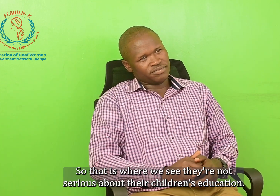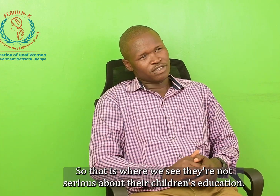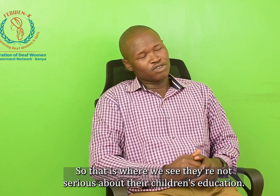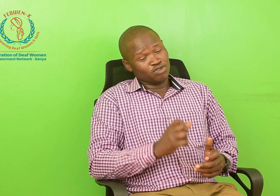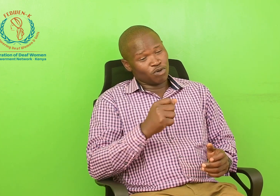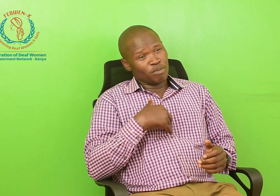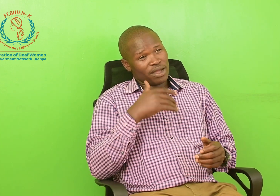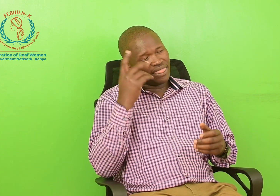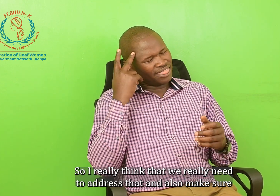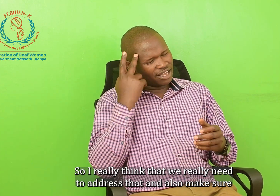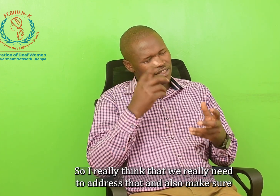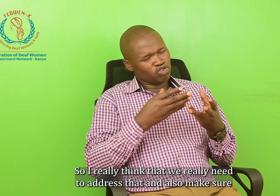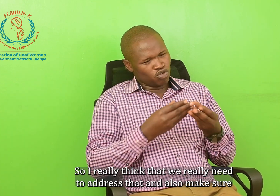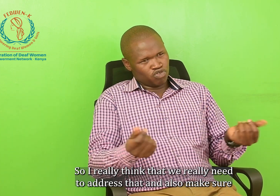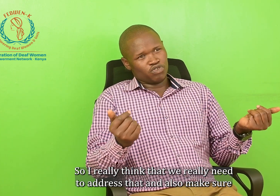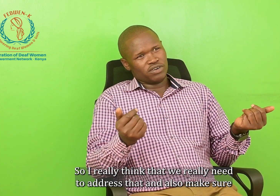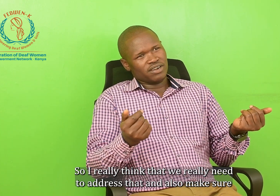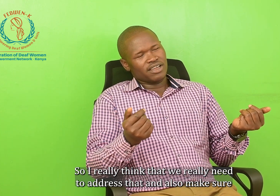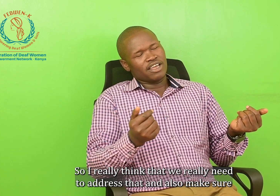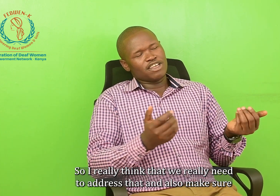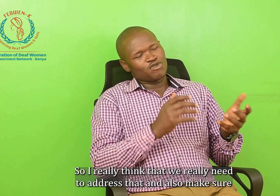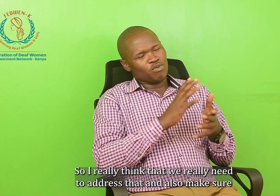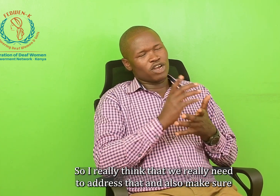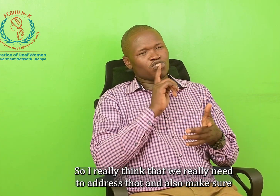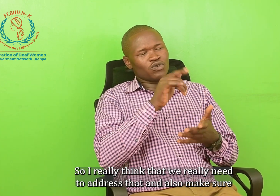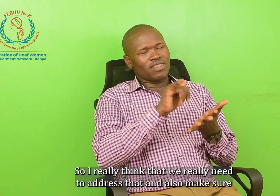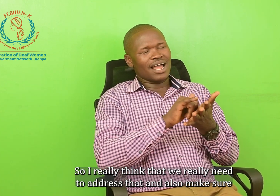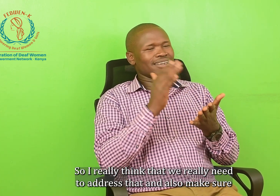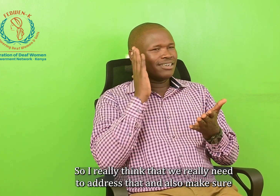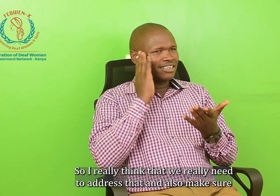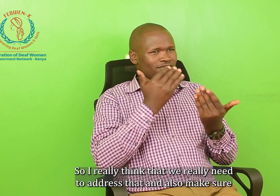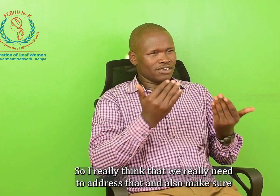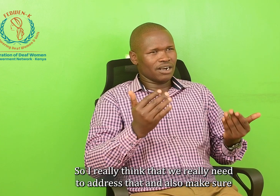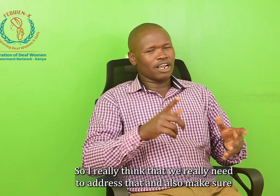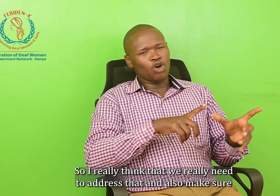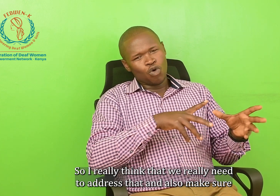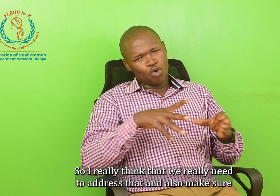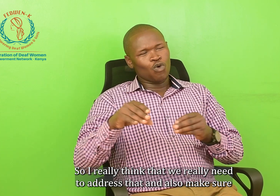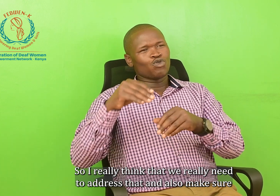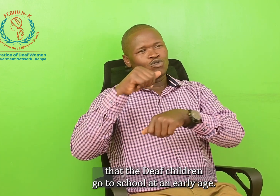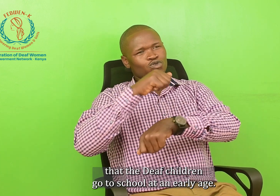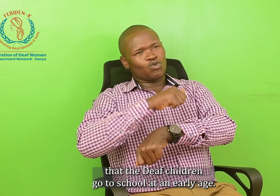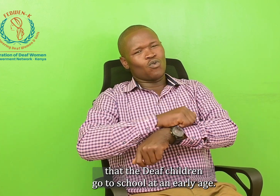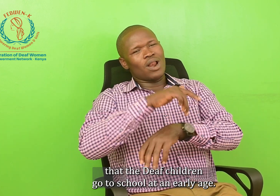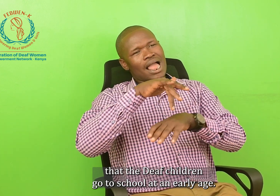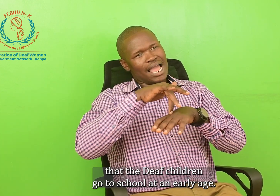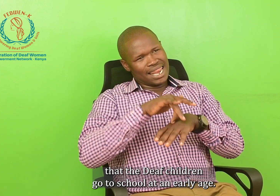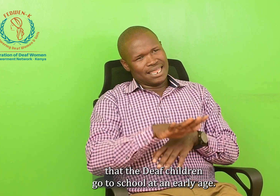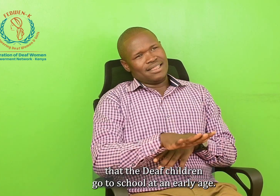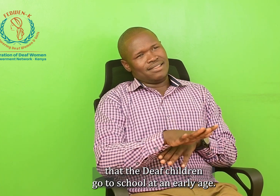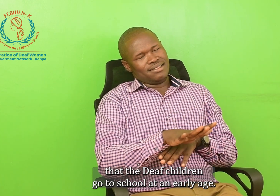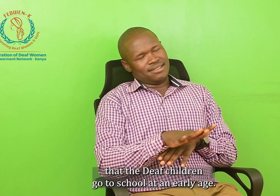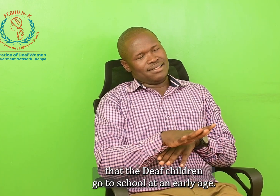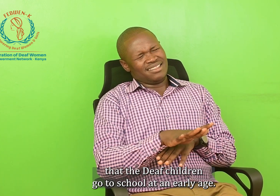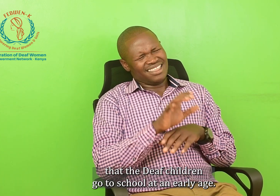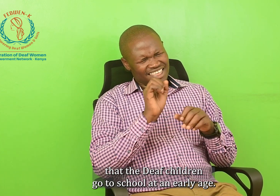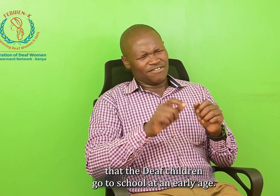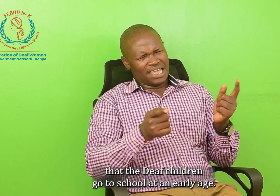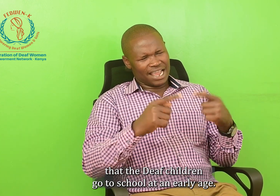education. So I really think that we really need to address that, and also make sure that the deaf children go to school at an